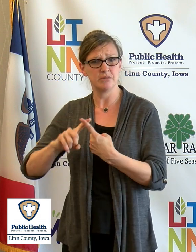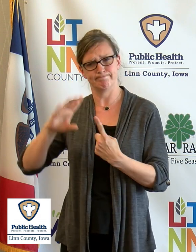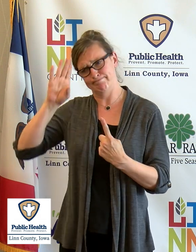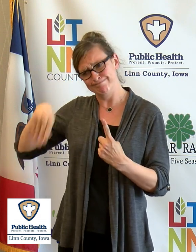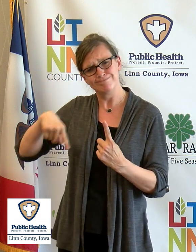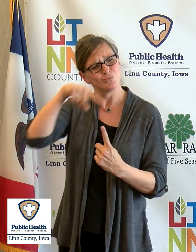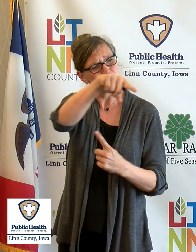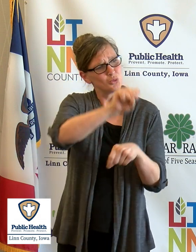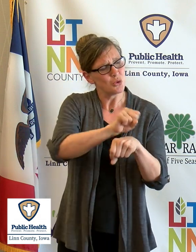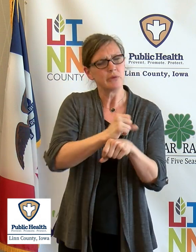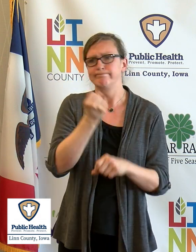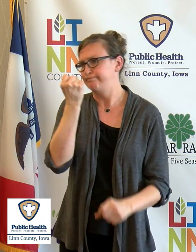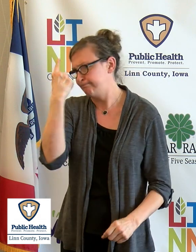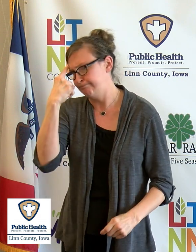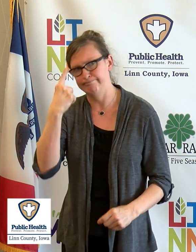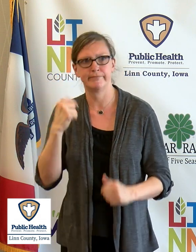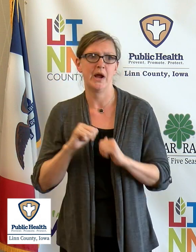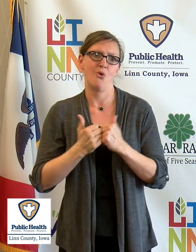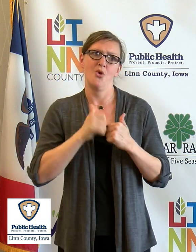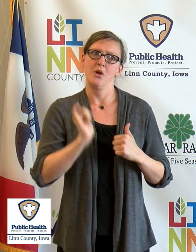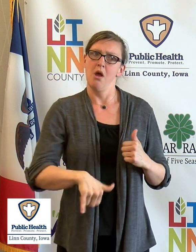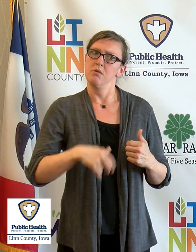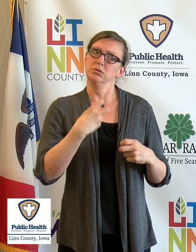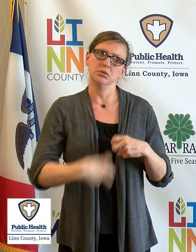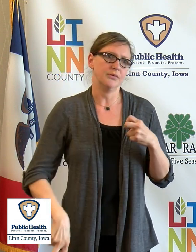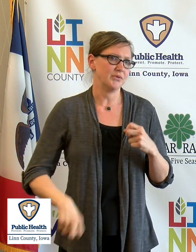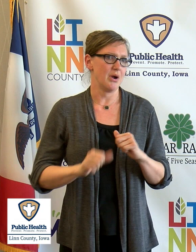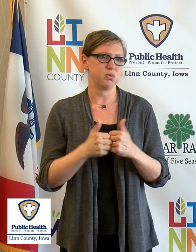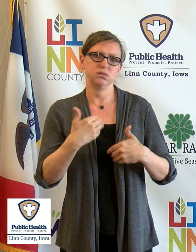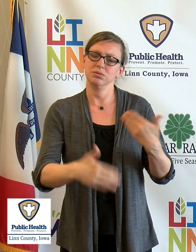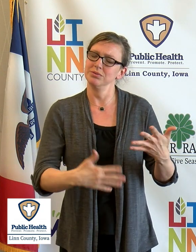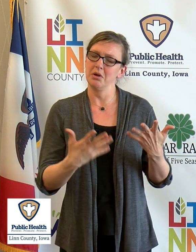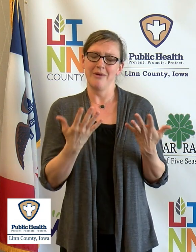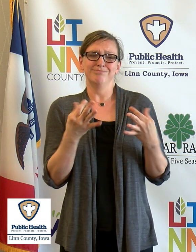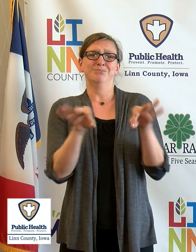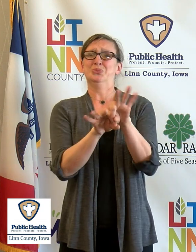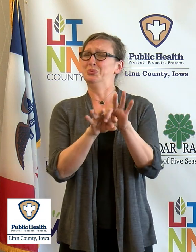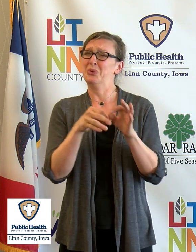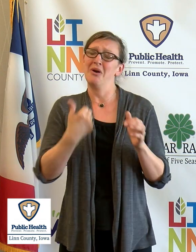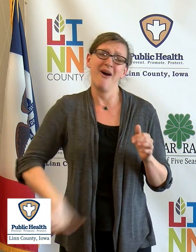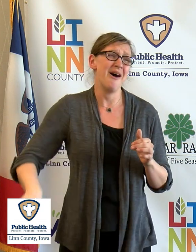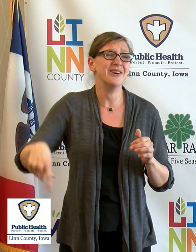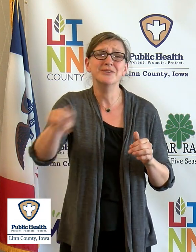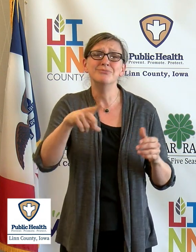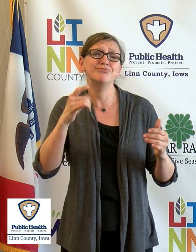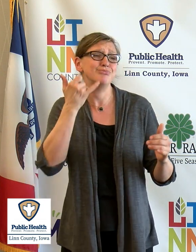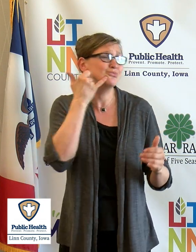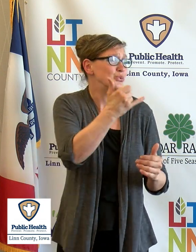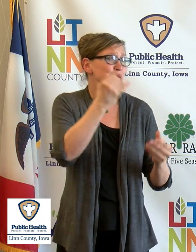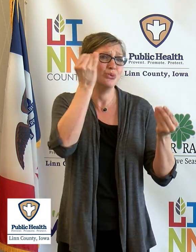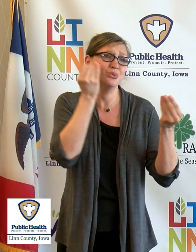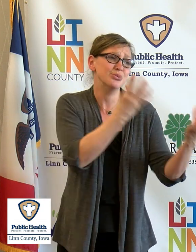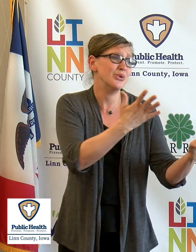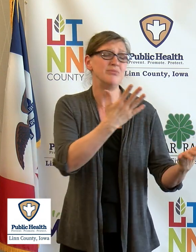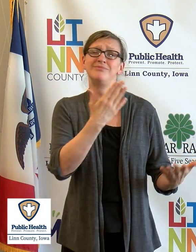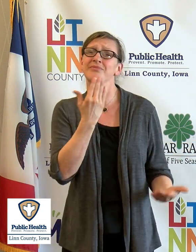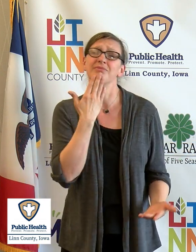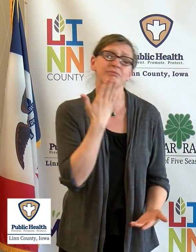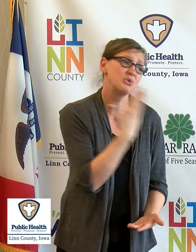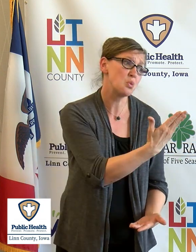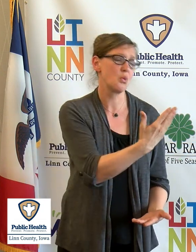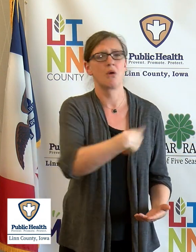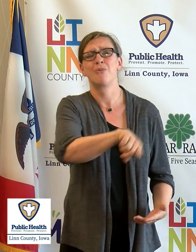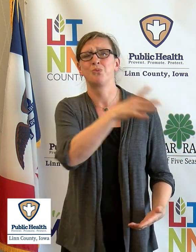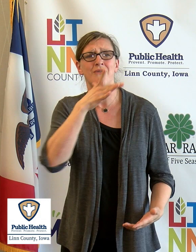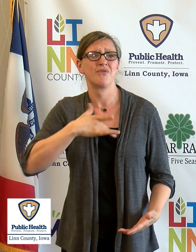needs. We can all do something to show them that they are valued. If you know people engaged in caring for